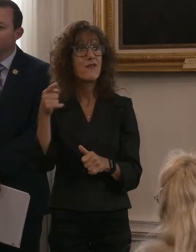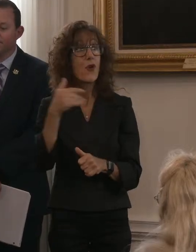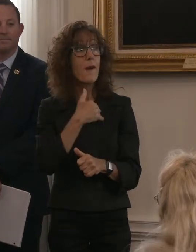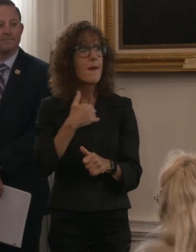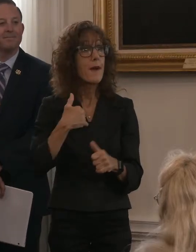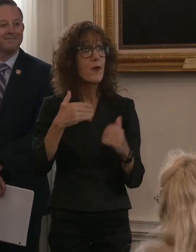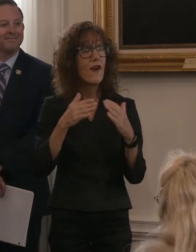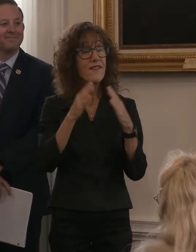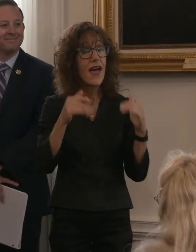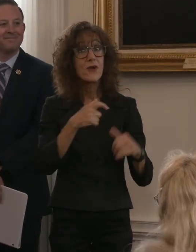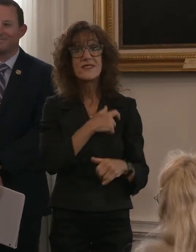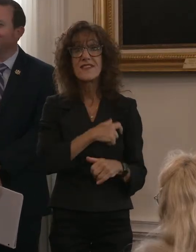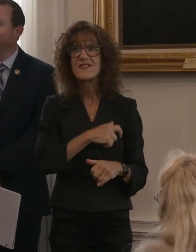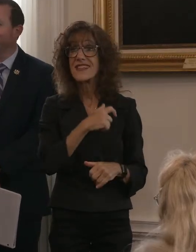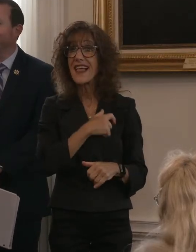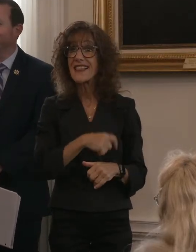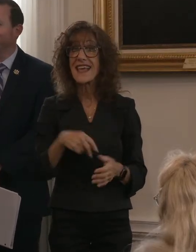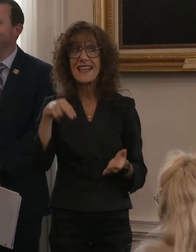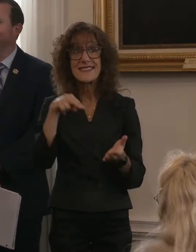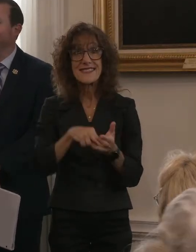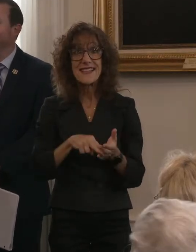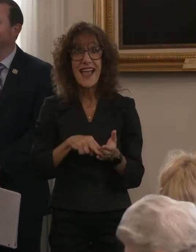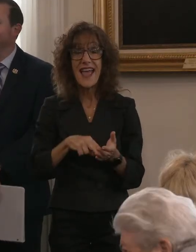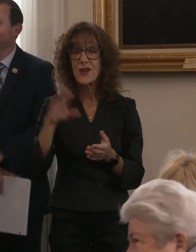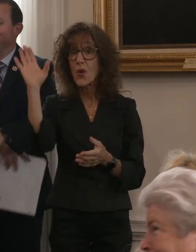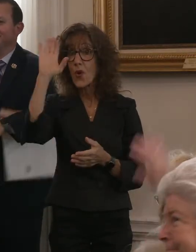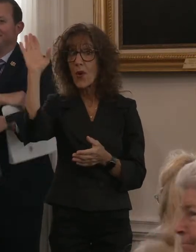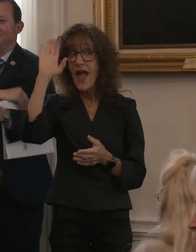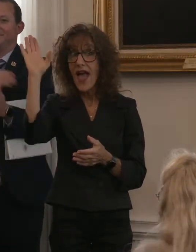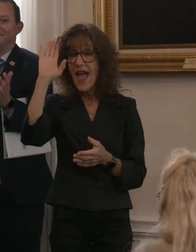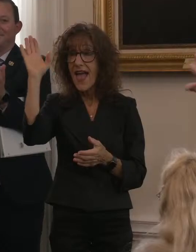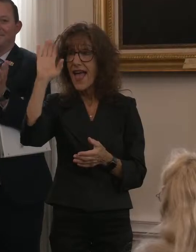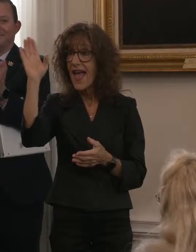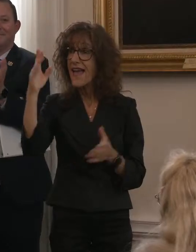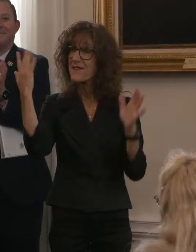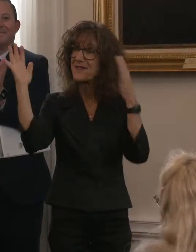of the House of Delegates, either stand or wave your hand.